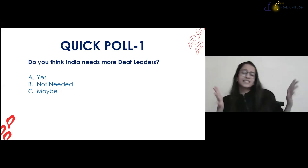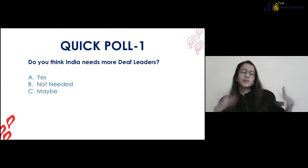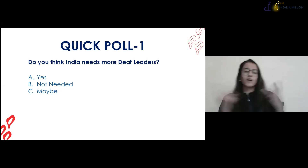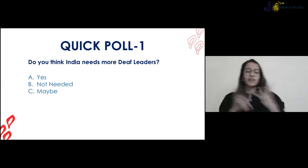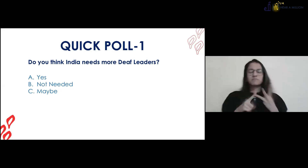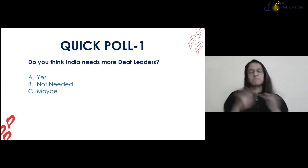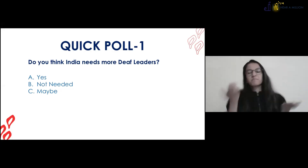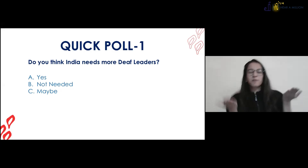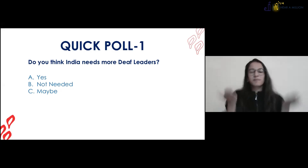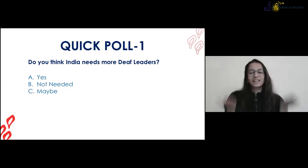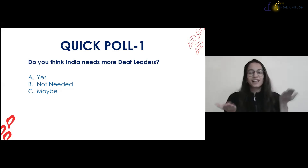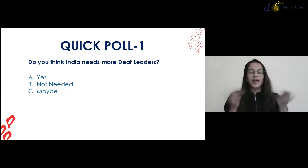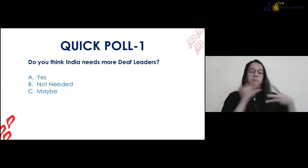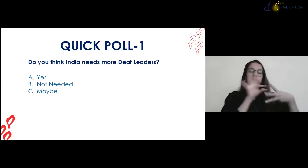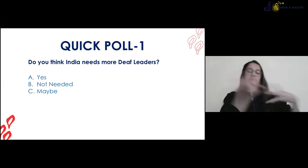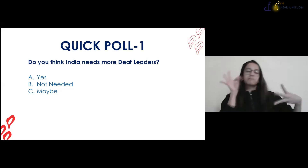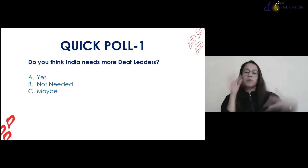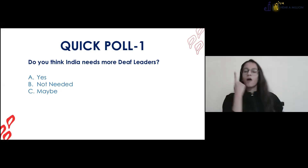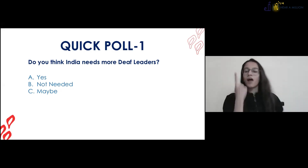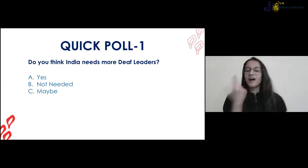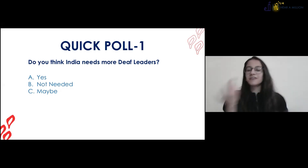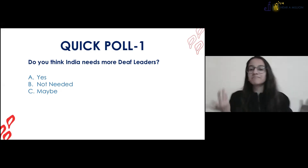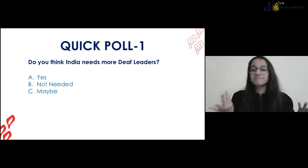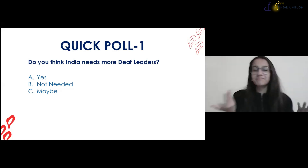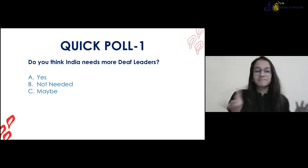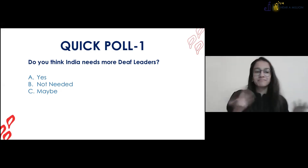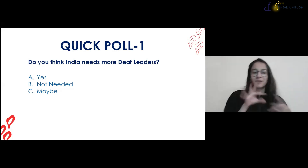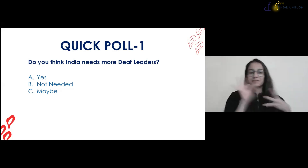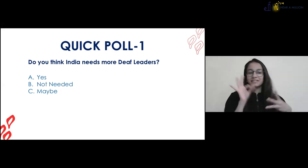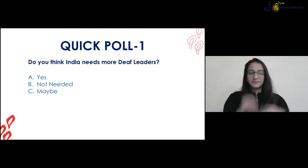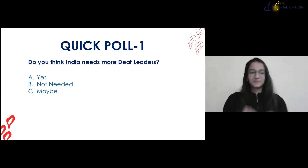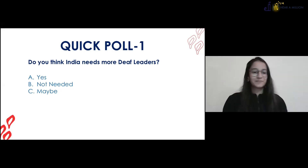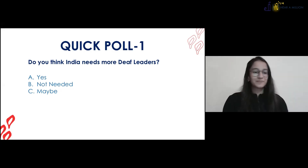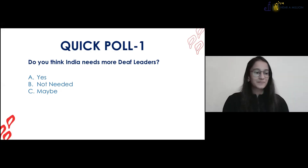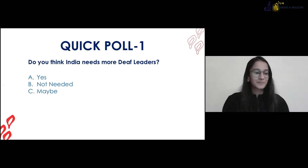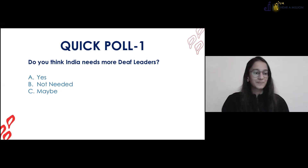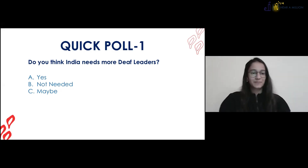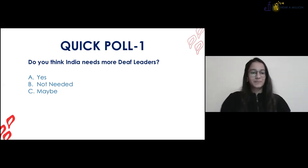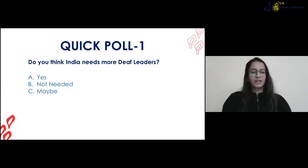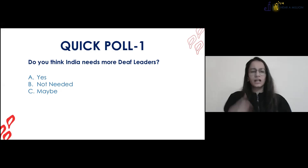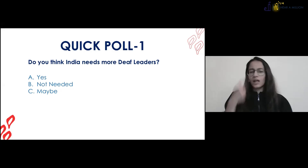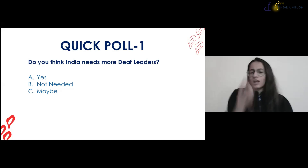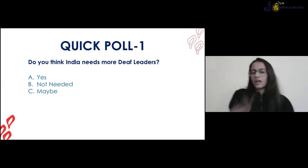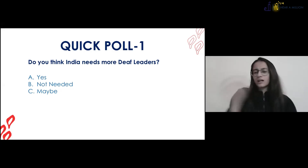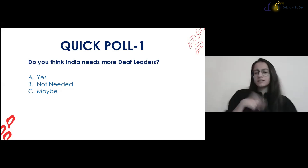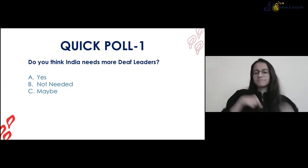in India? A, yes. B, not needed. C, maybe. Choose one